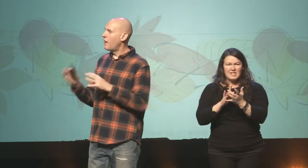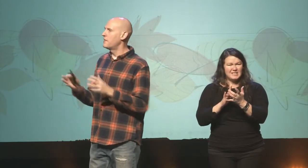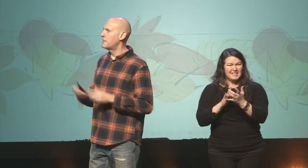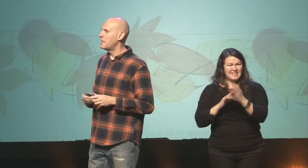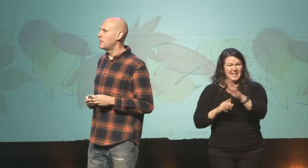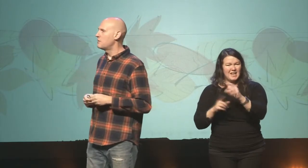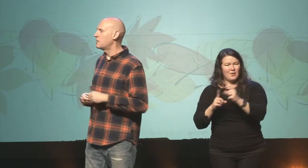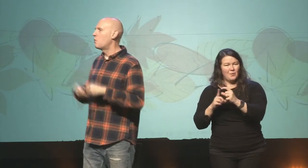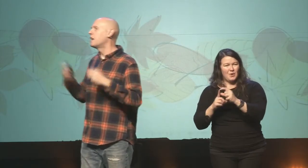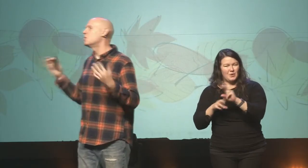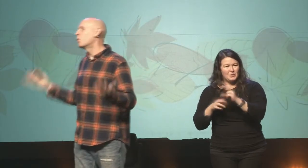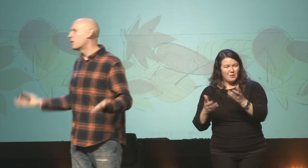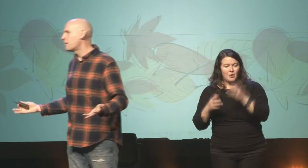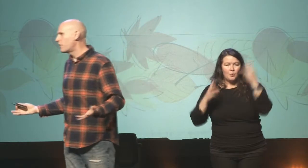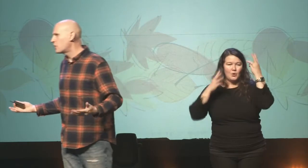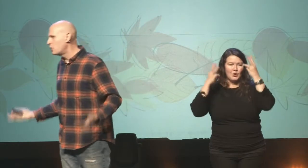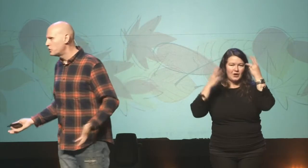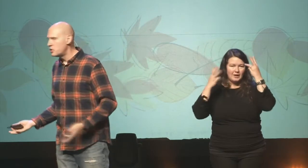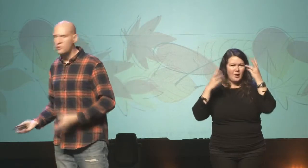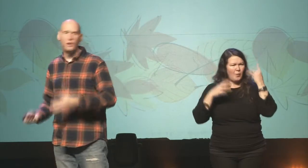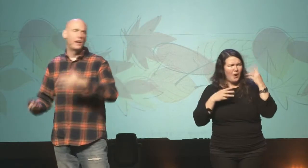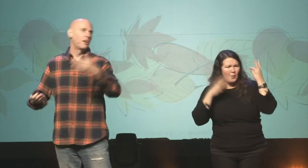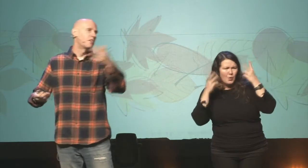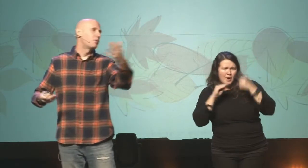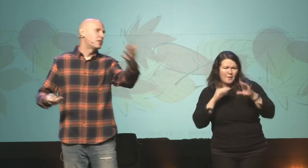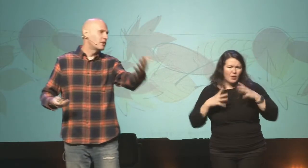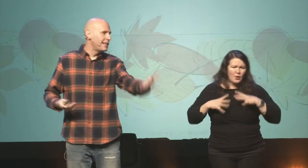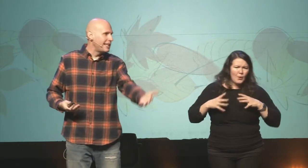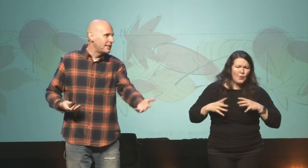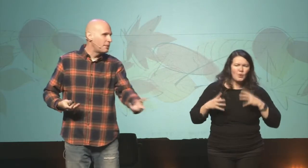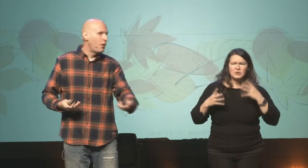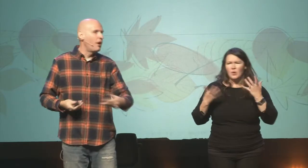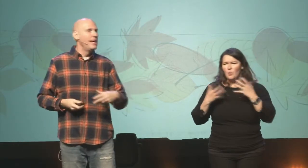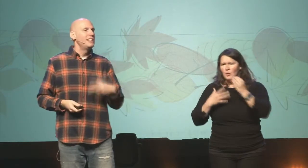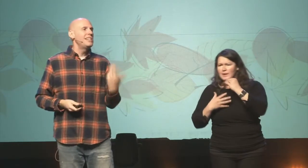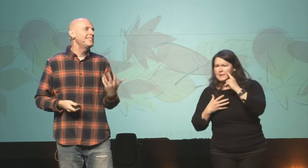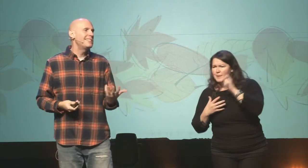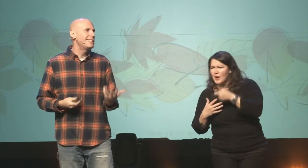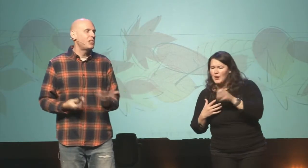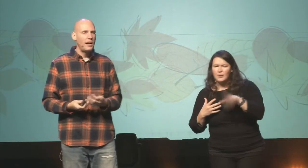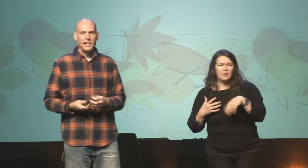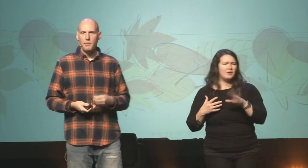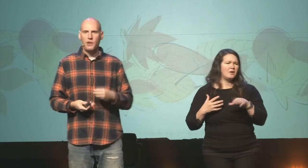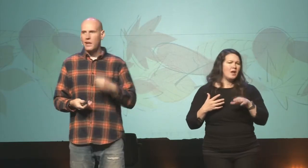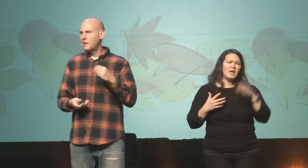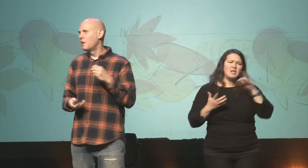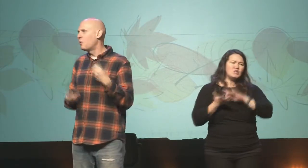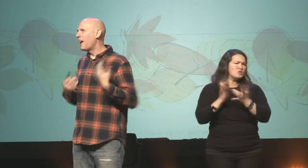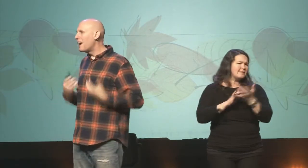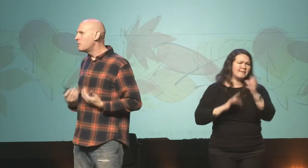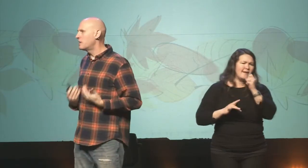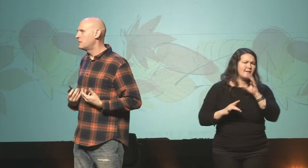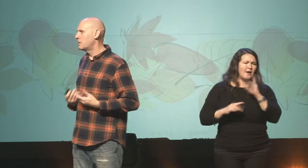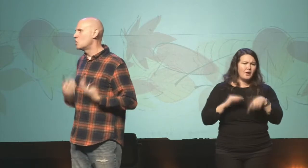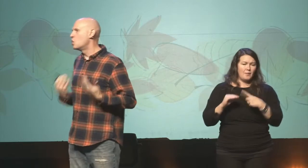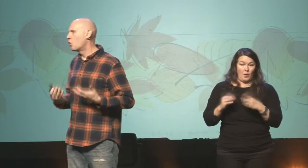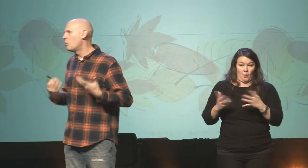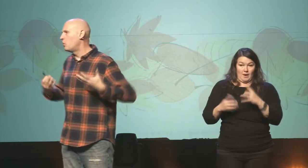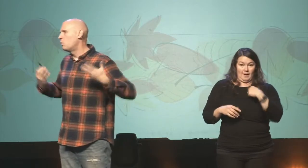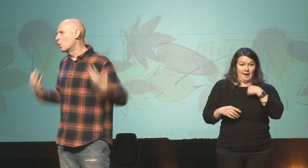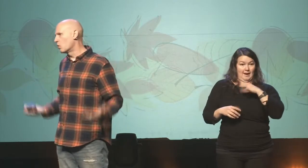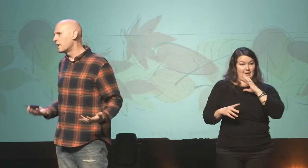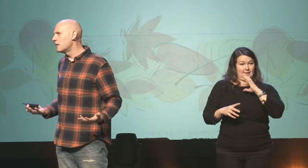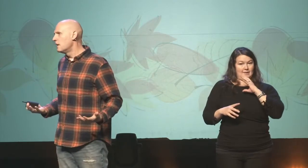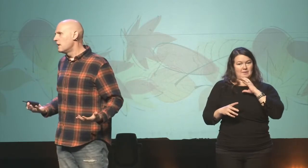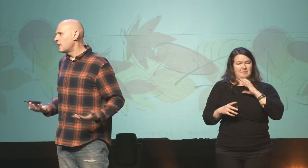said around this idea. He would say, why do you worry about the clothes that you wear, or what you're going to eat tomorrow? Jesus isn't talking about like what I would consider